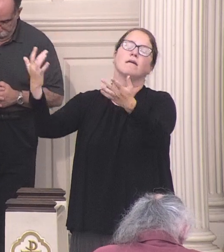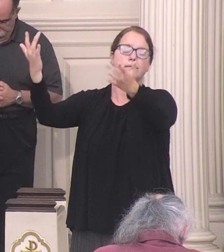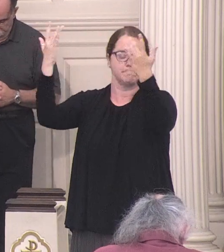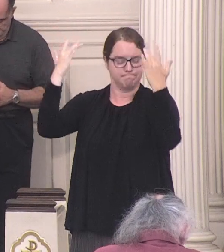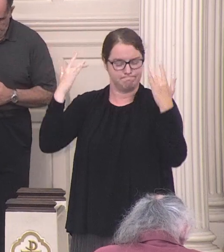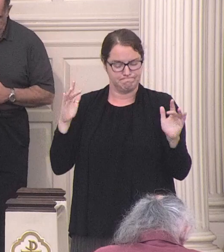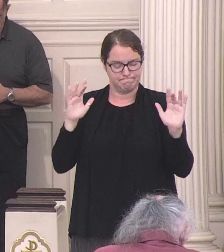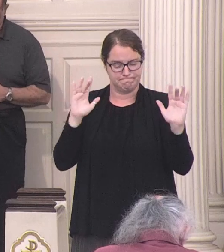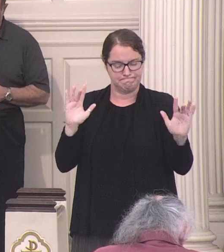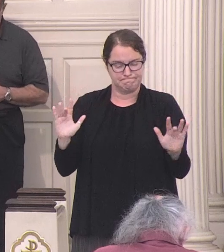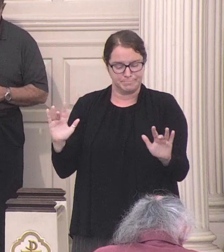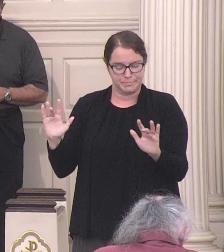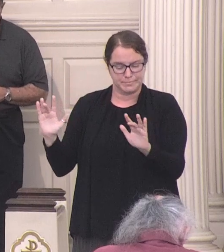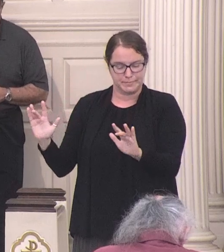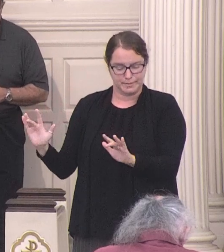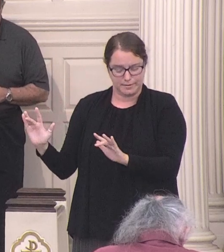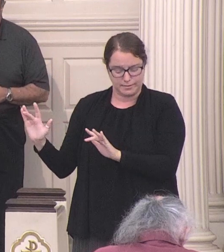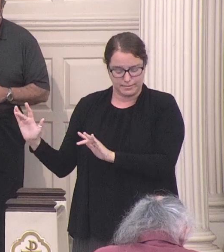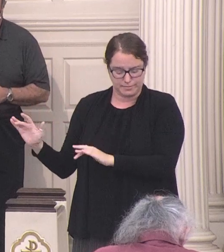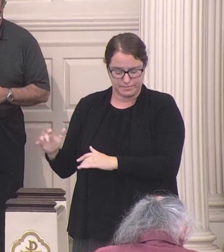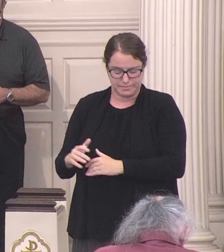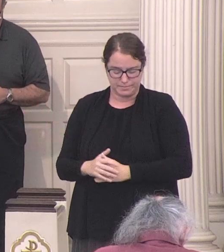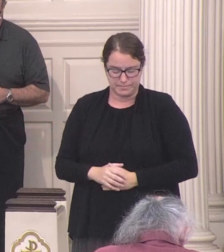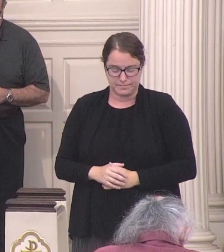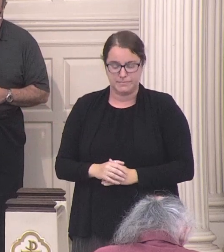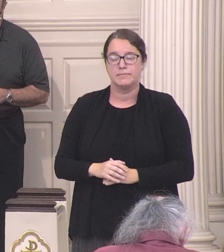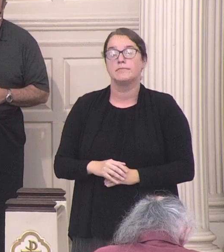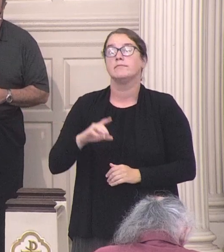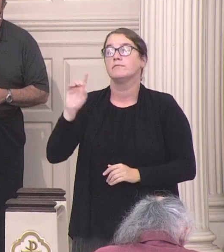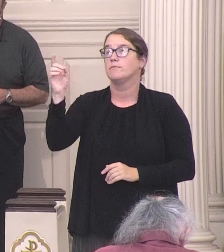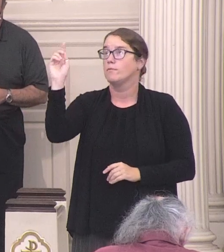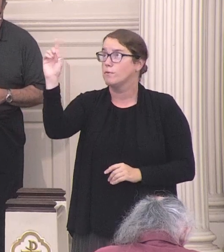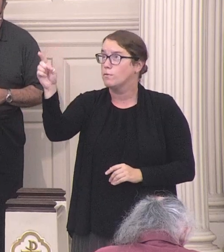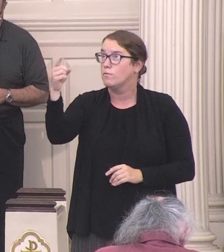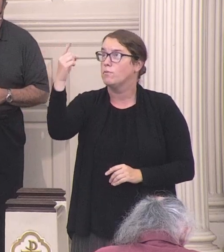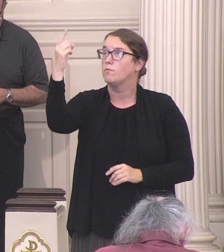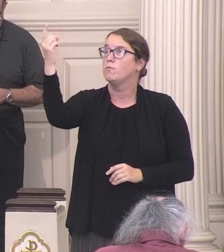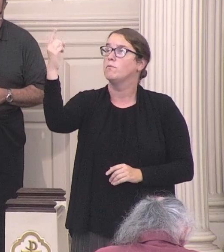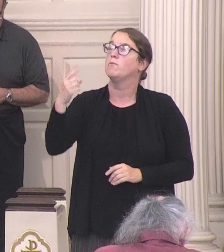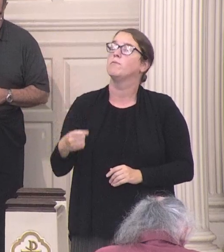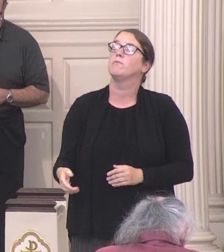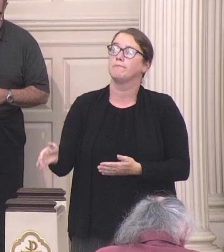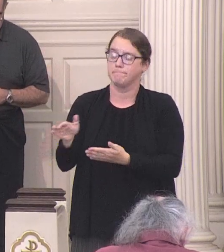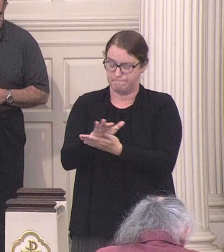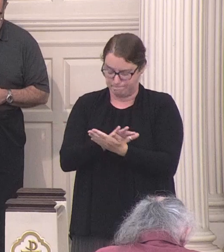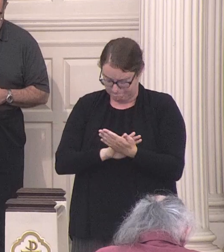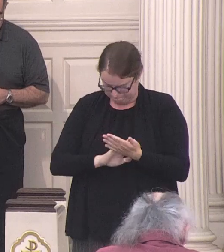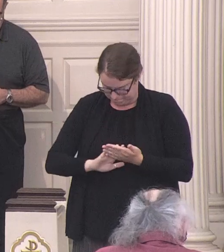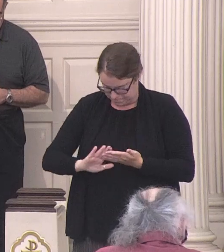of the Father, have mercy on us.